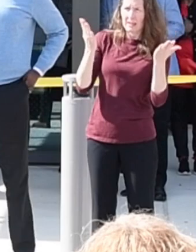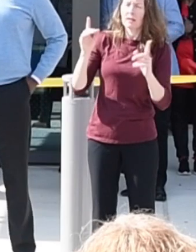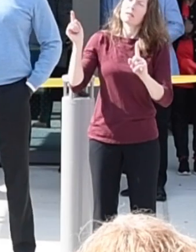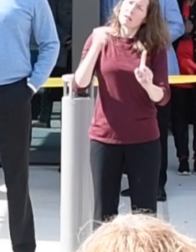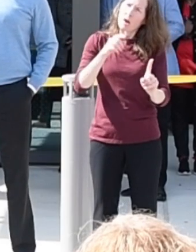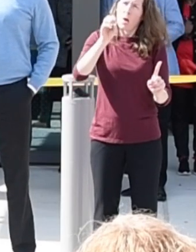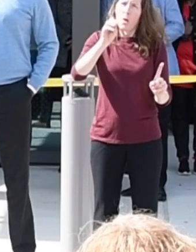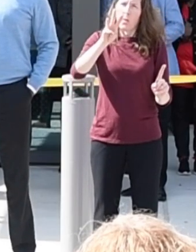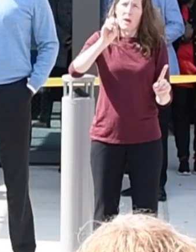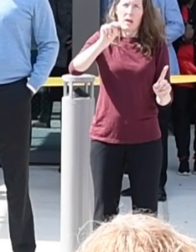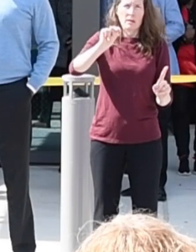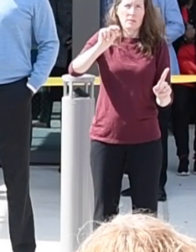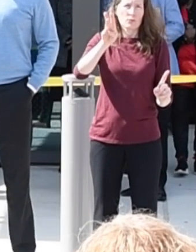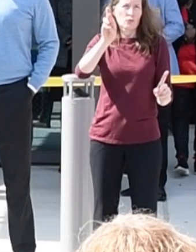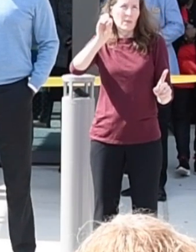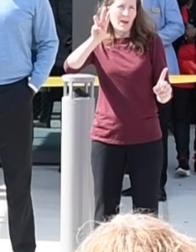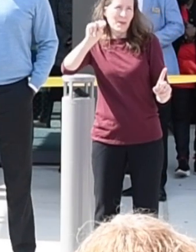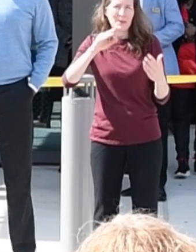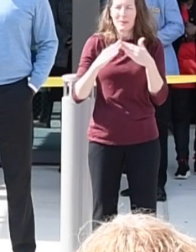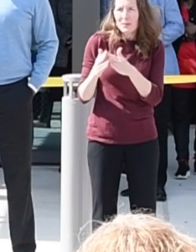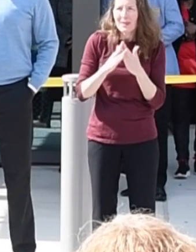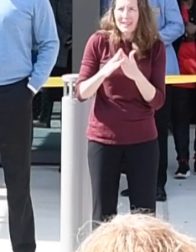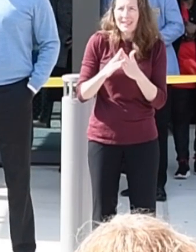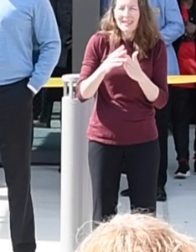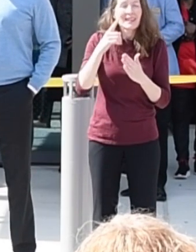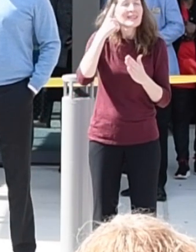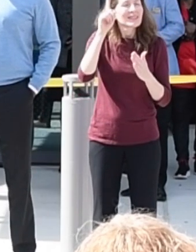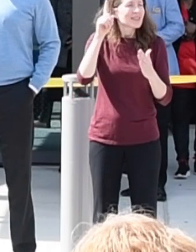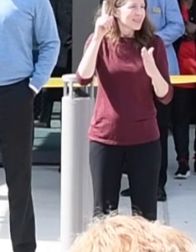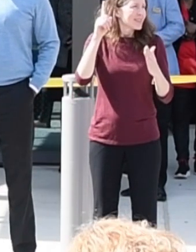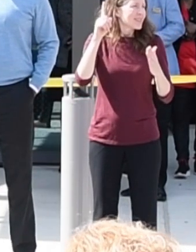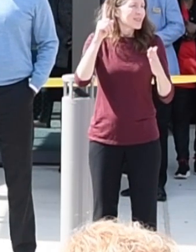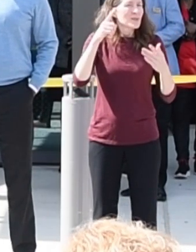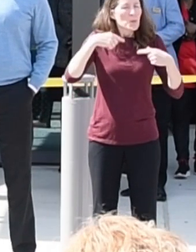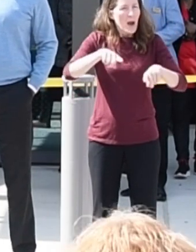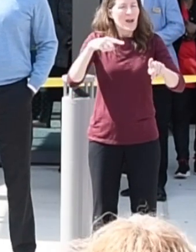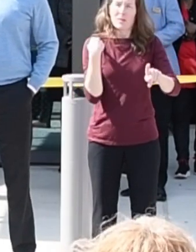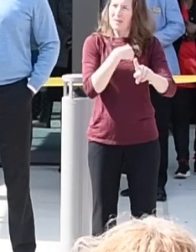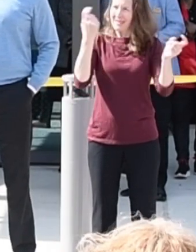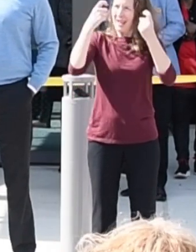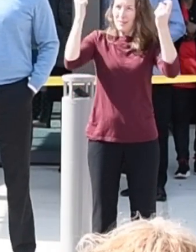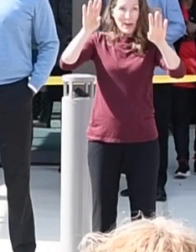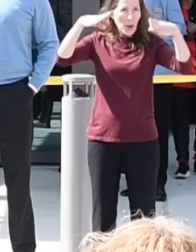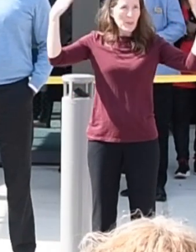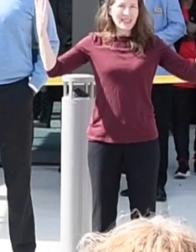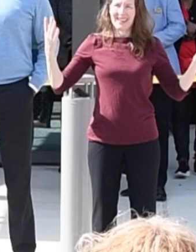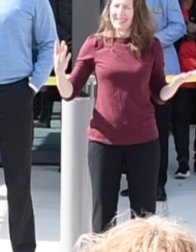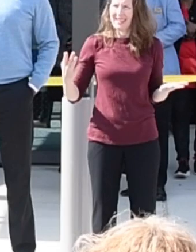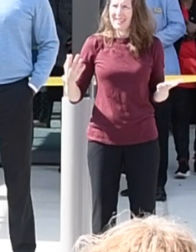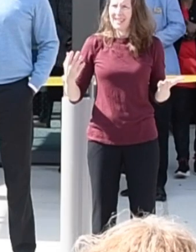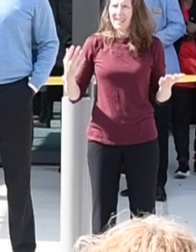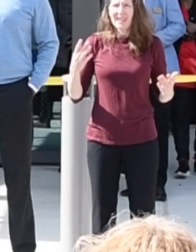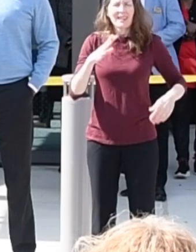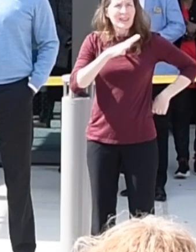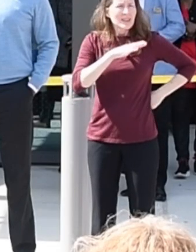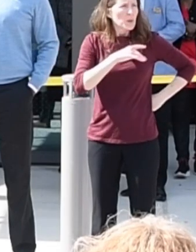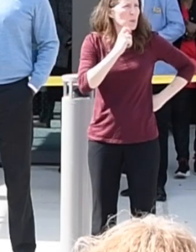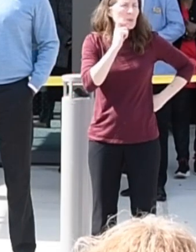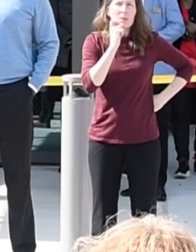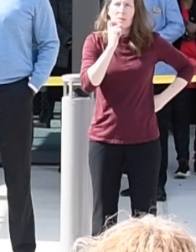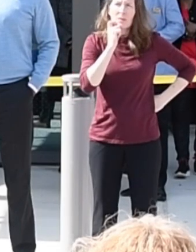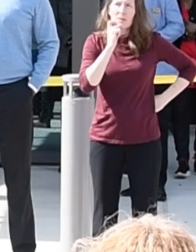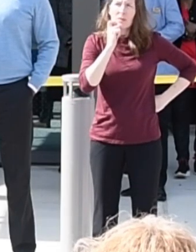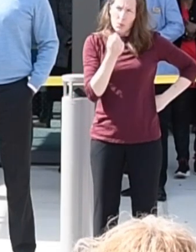community for being here as we celebrate the opening of the East Columbia 50 Plus Center. It is so cool that we had a traffic